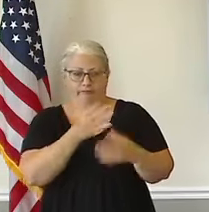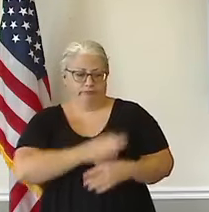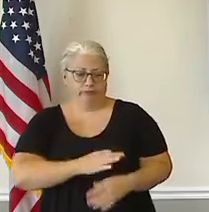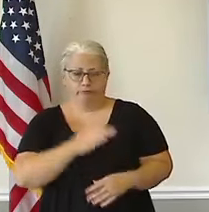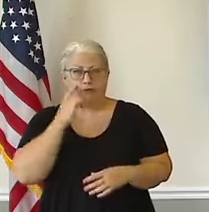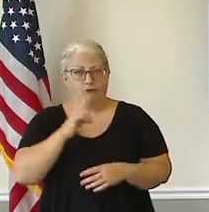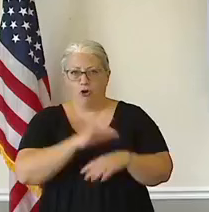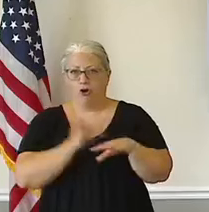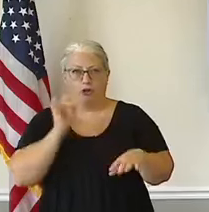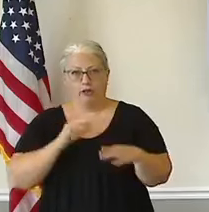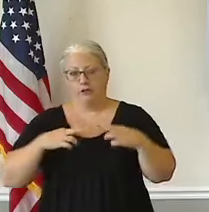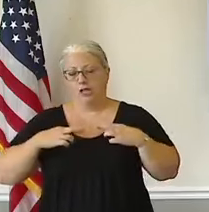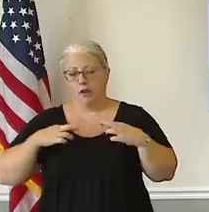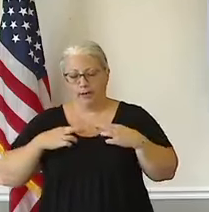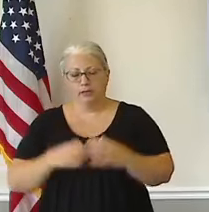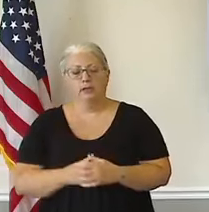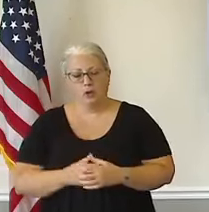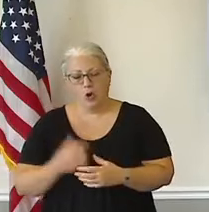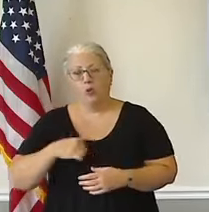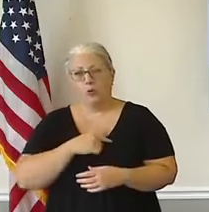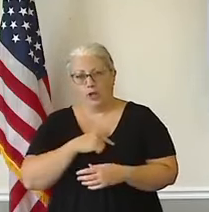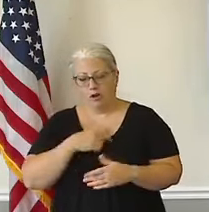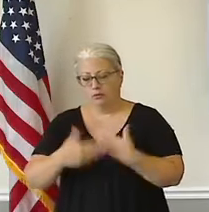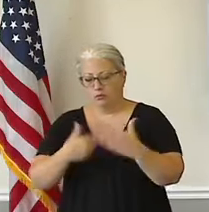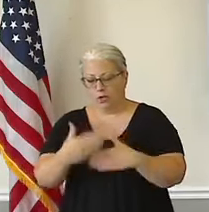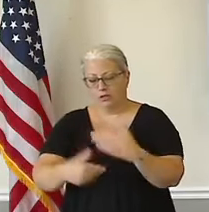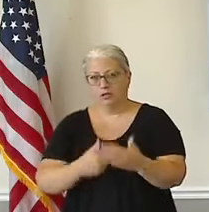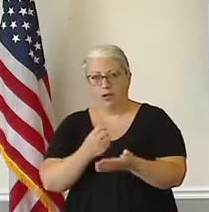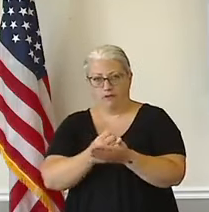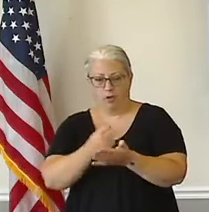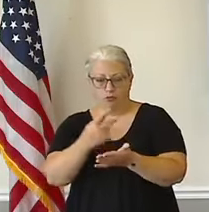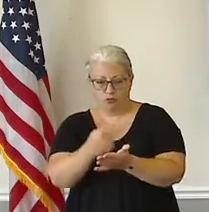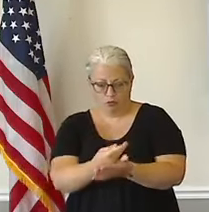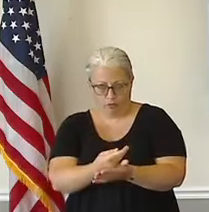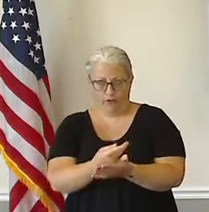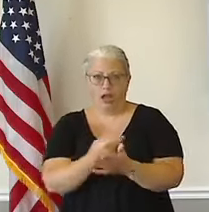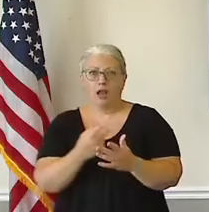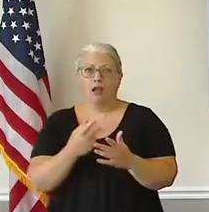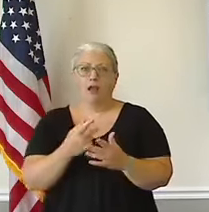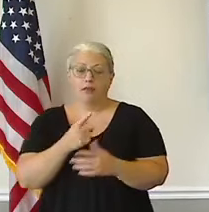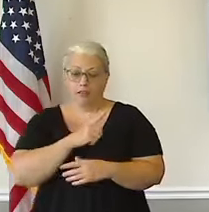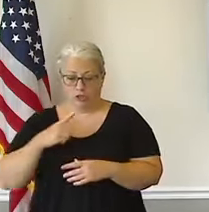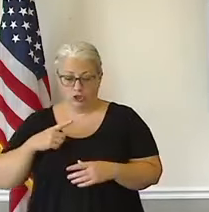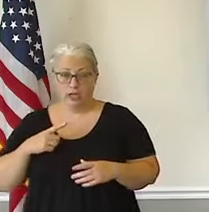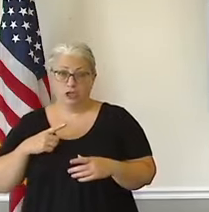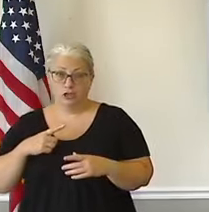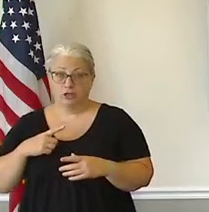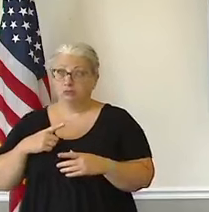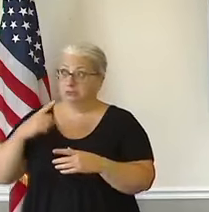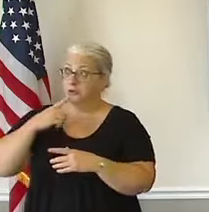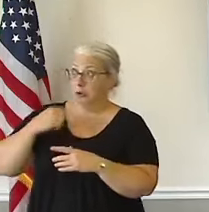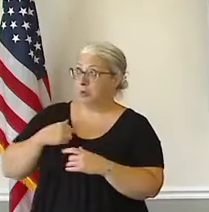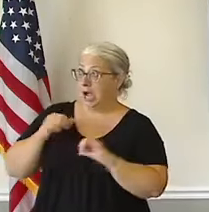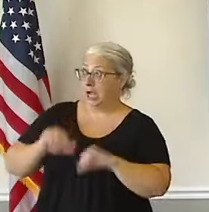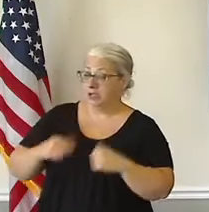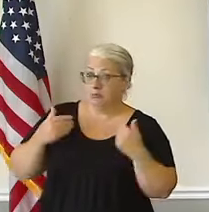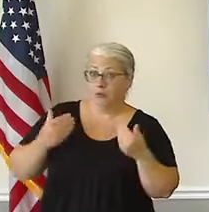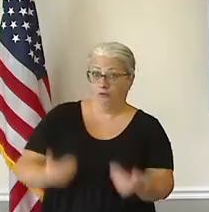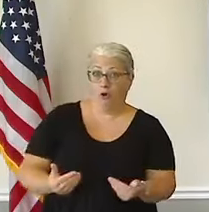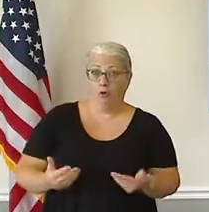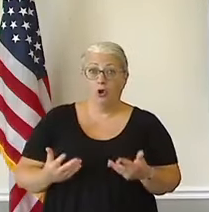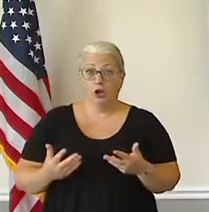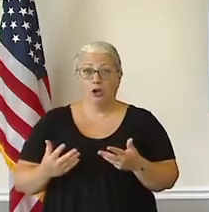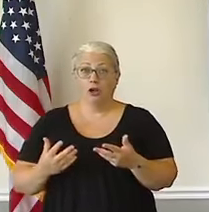that process of approving. The county legislature gave me the authority to move forward. They did that on Monday of this week. So we'll